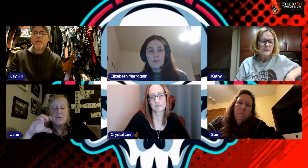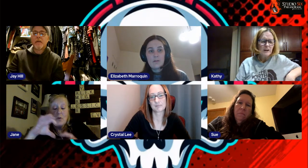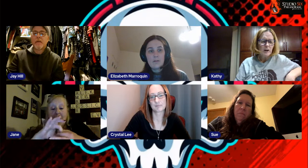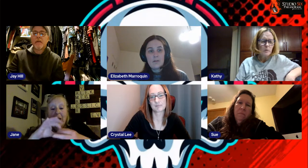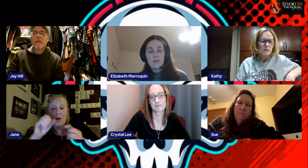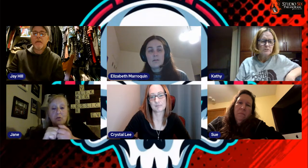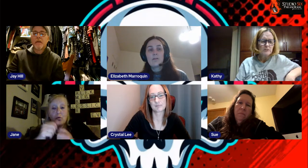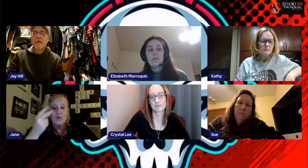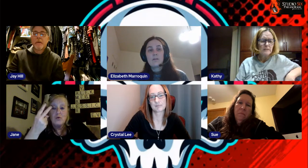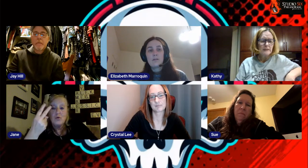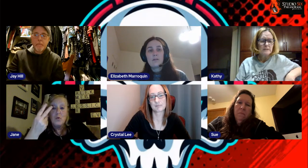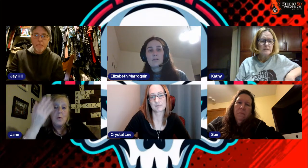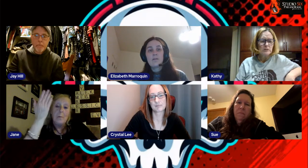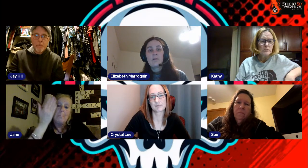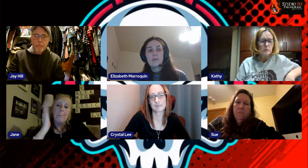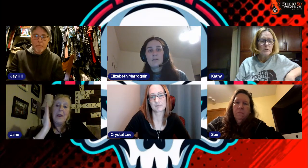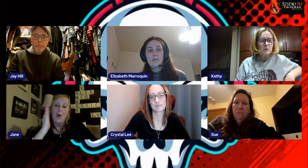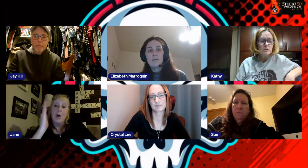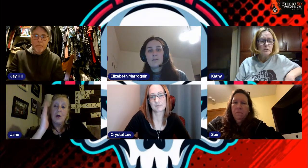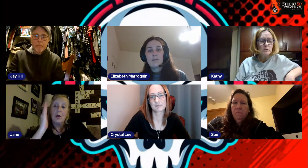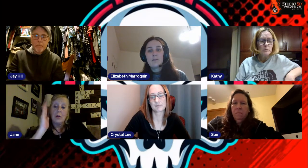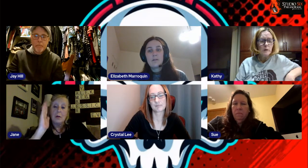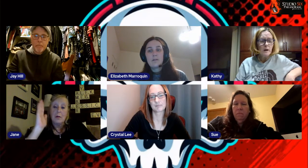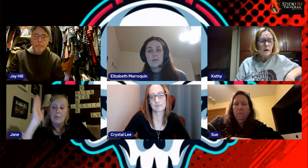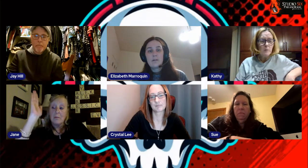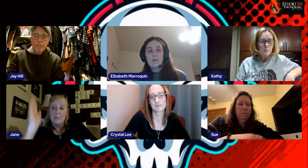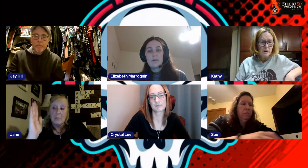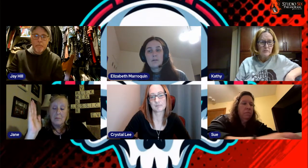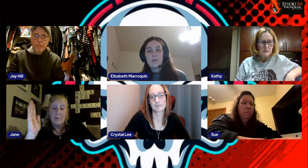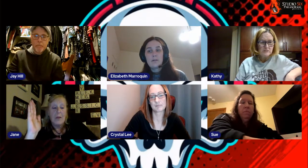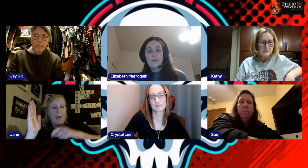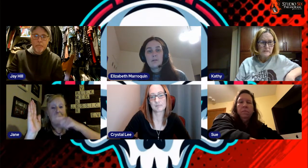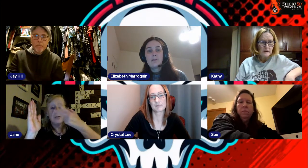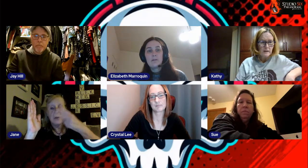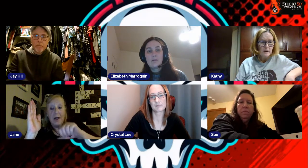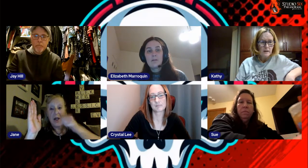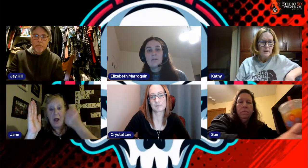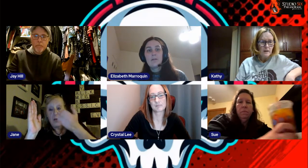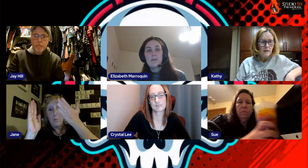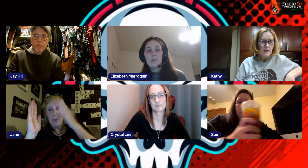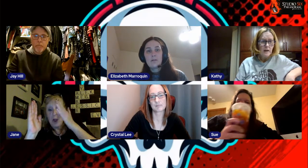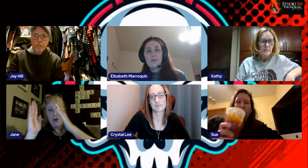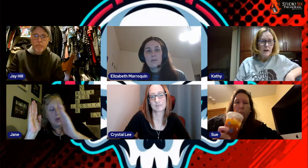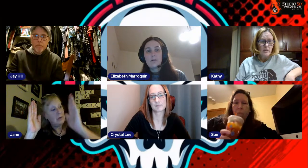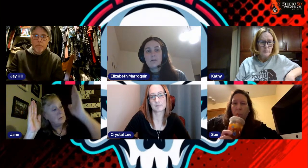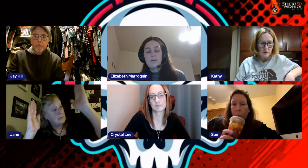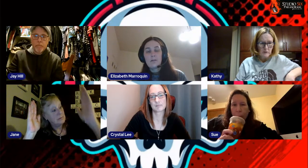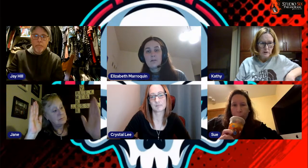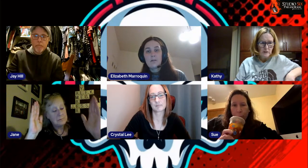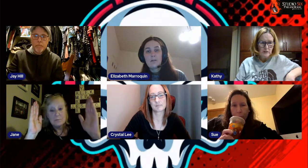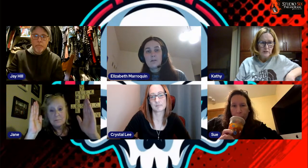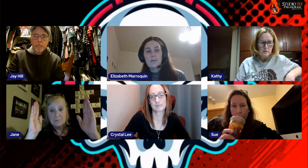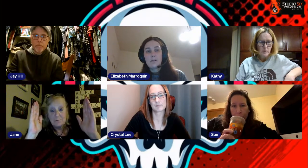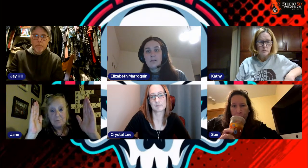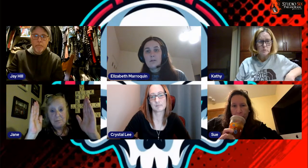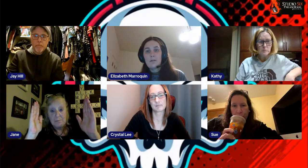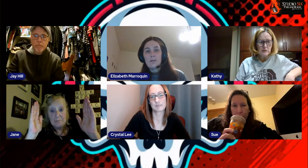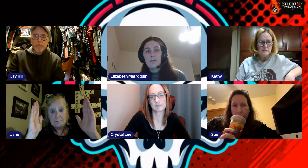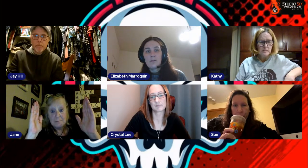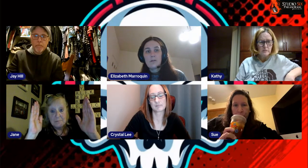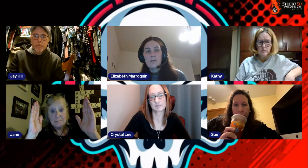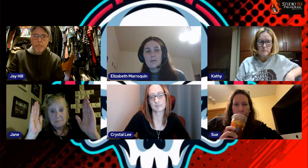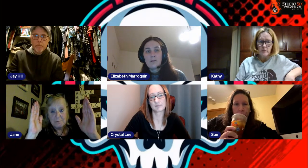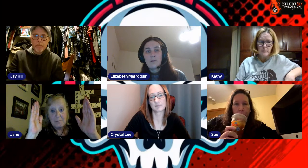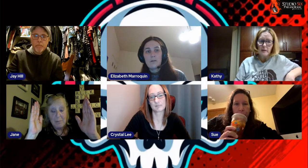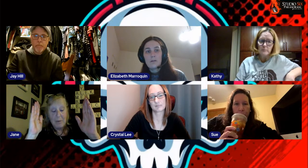asked a question related to two mirrors and the other mirror. So there were two